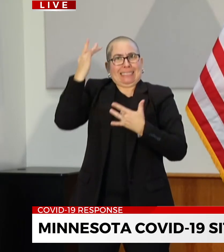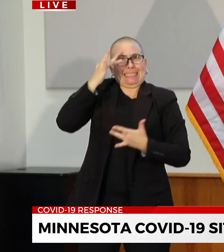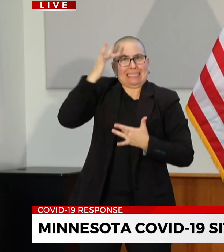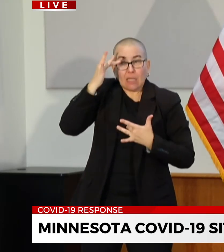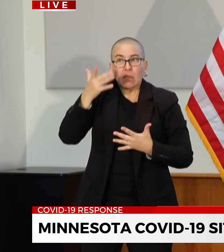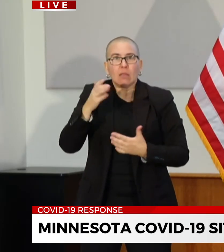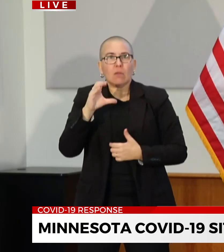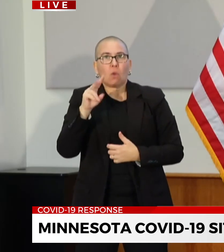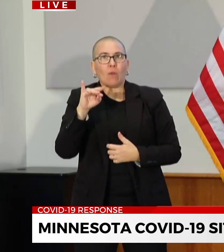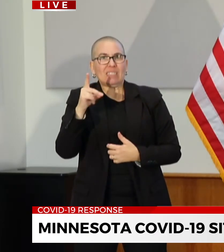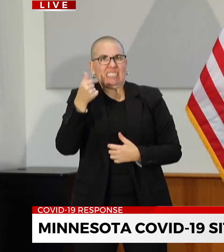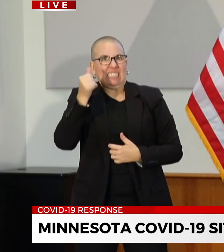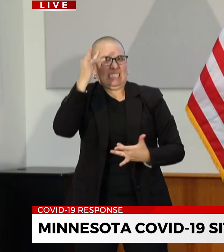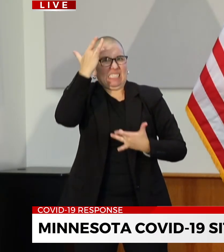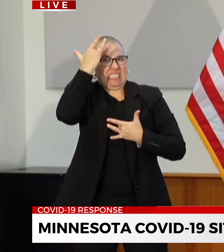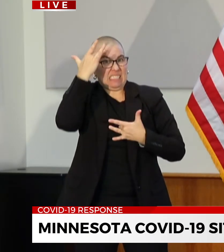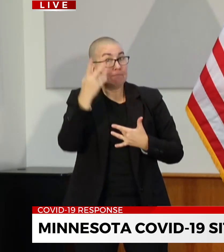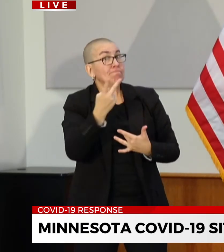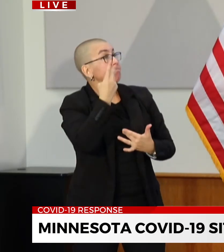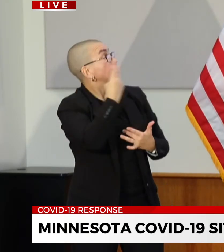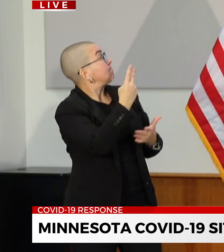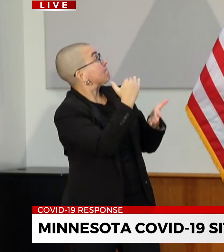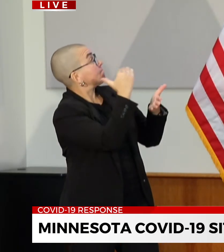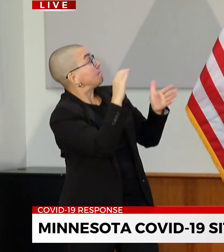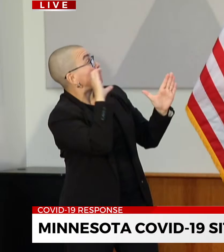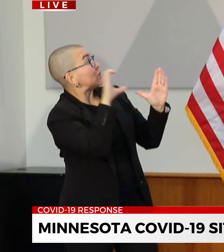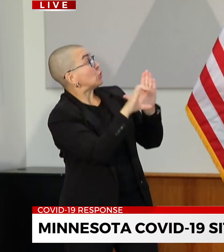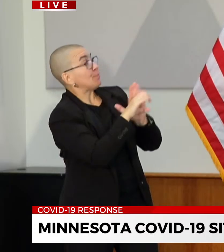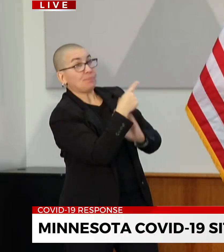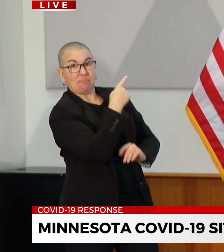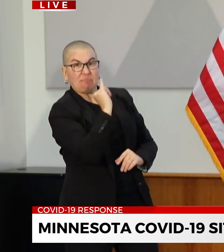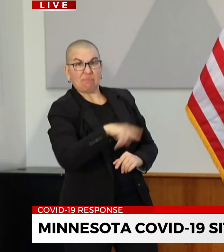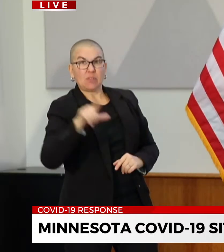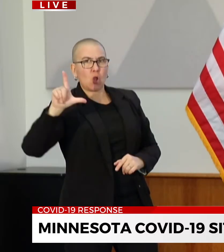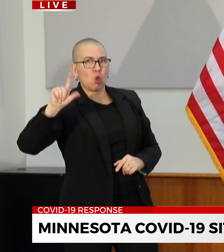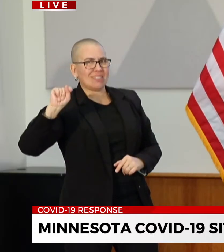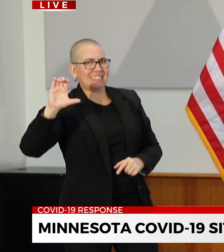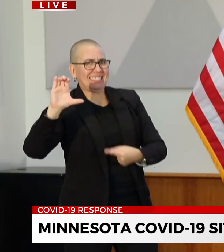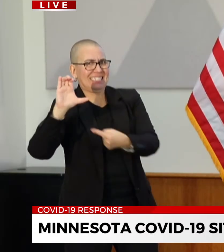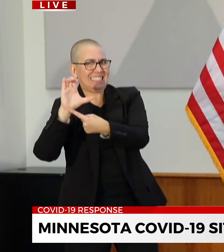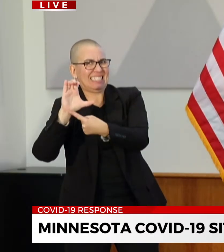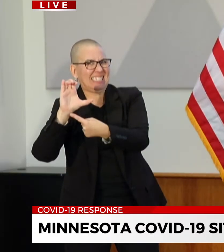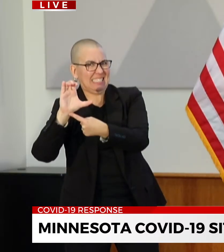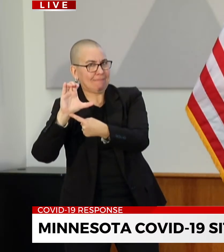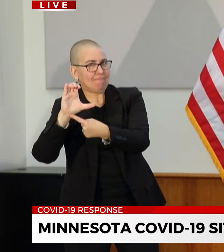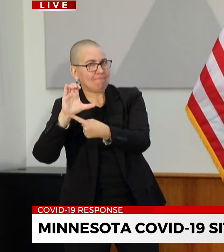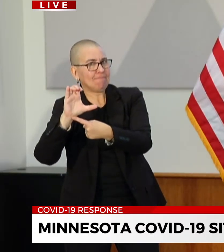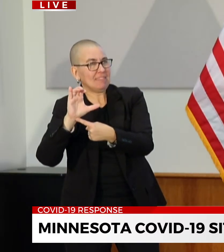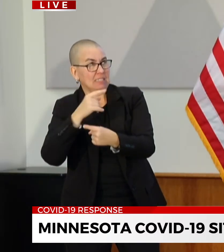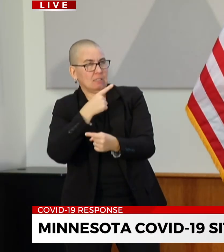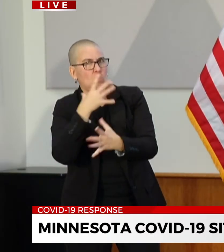The next picture looks at long-term care cases, and that has been an important